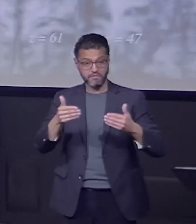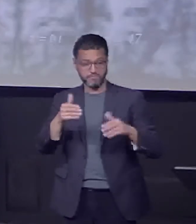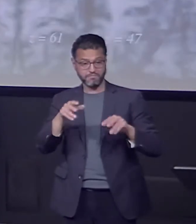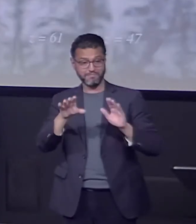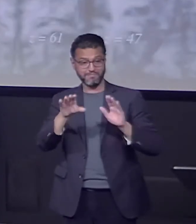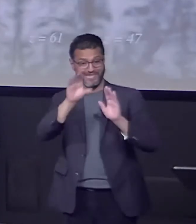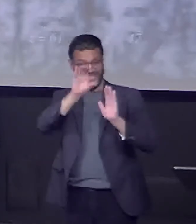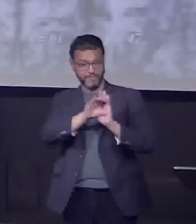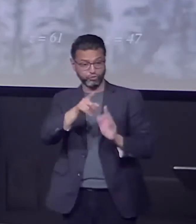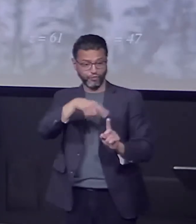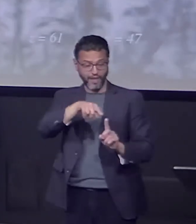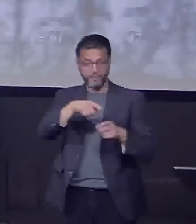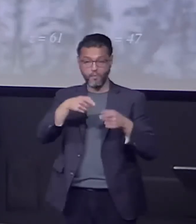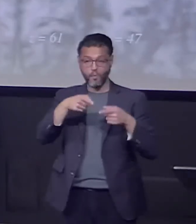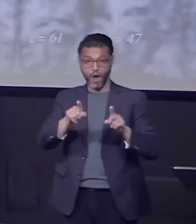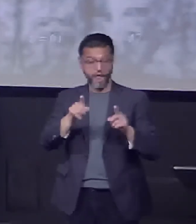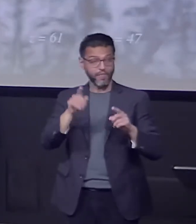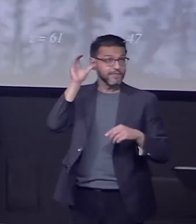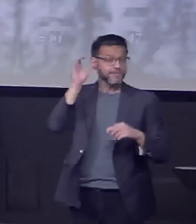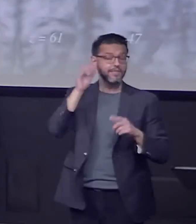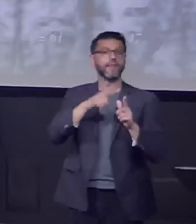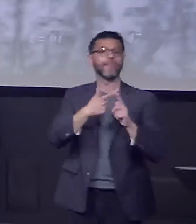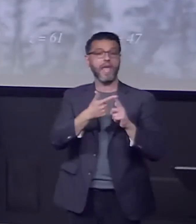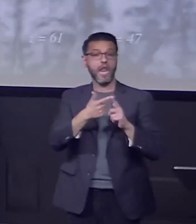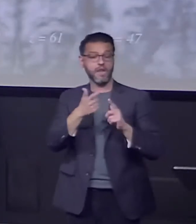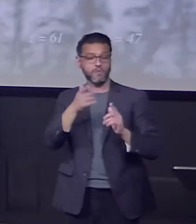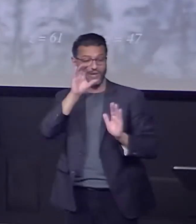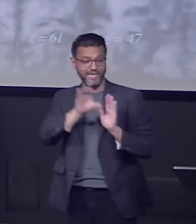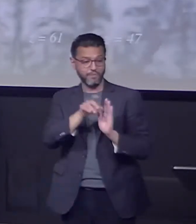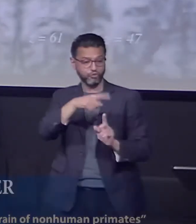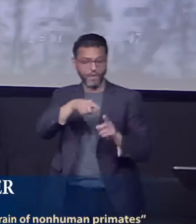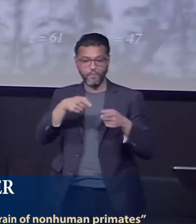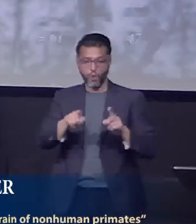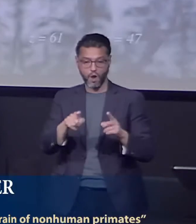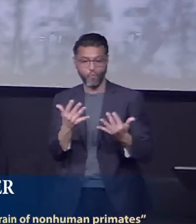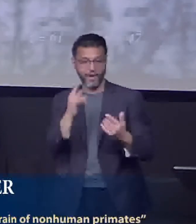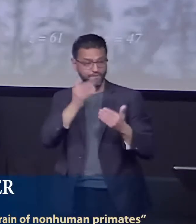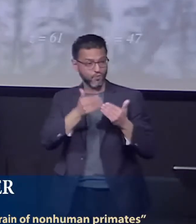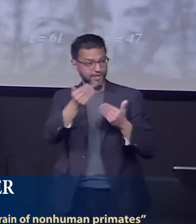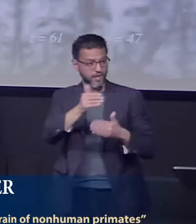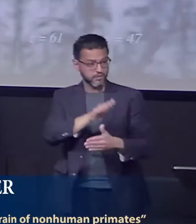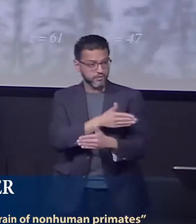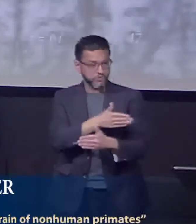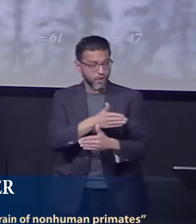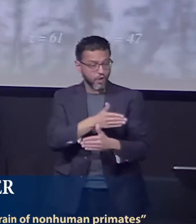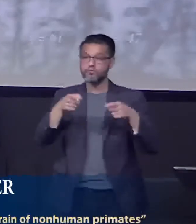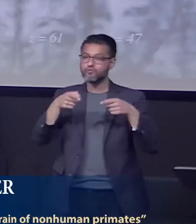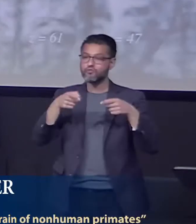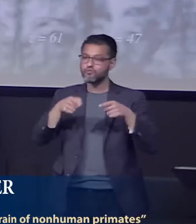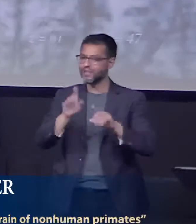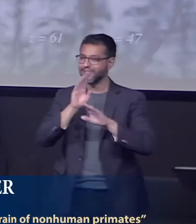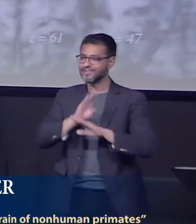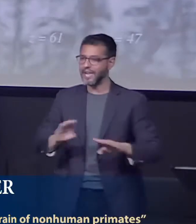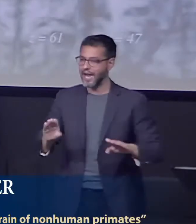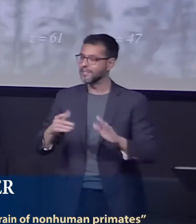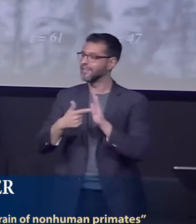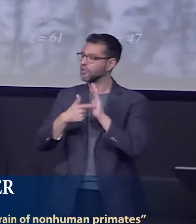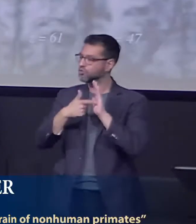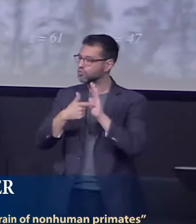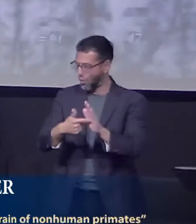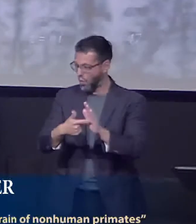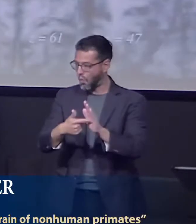then also while they were waiting for the next song to come. And during the silence, they showed activation in their brains, but